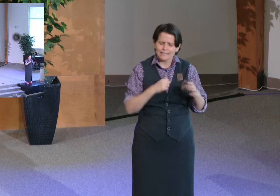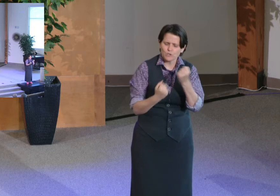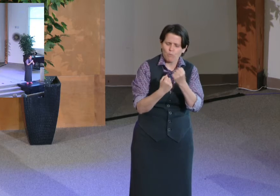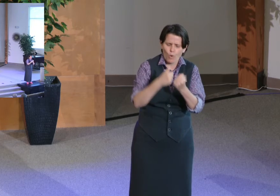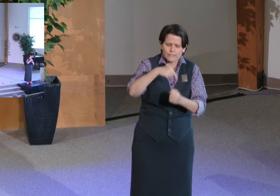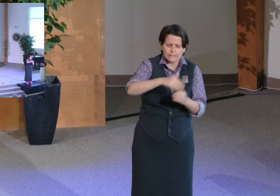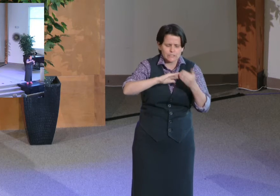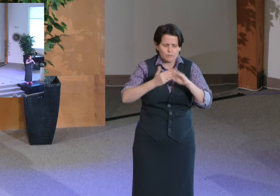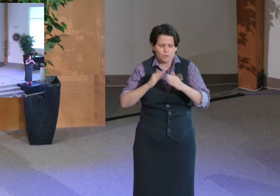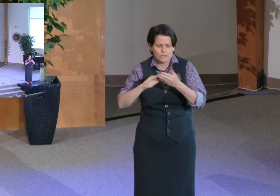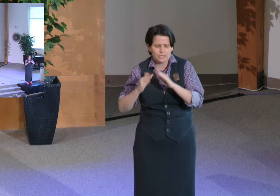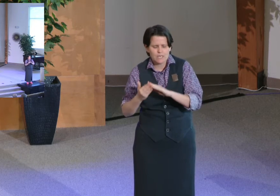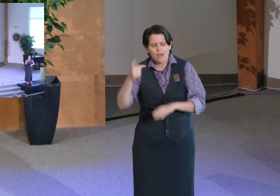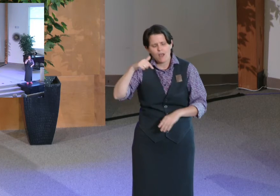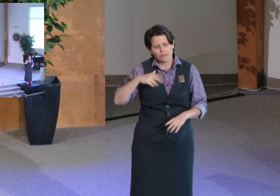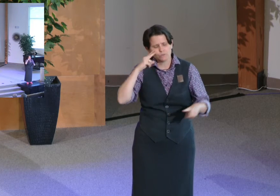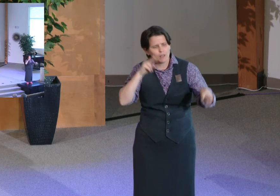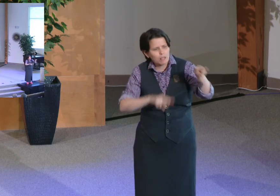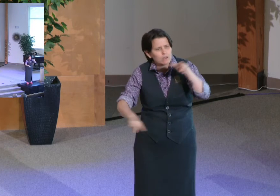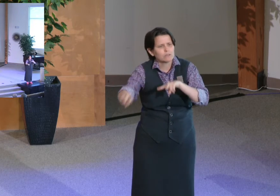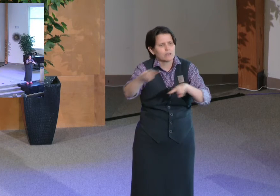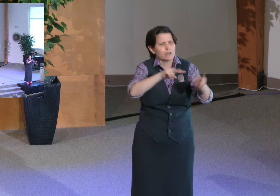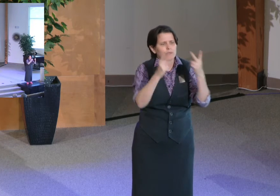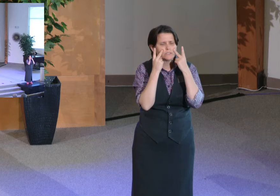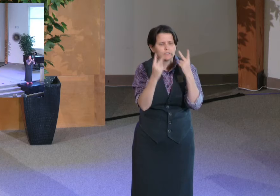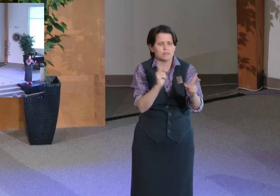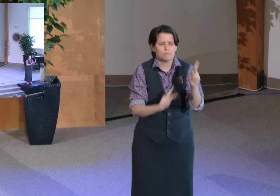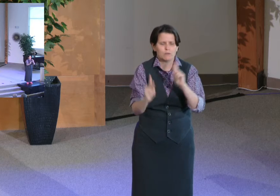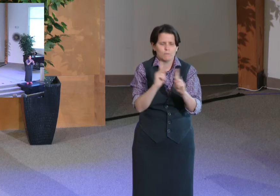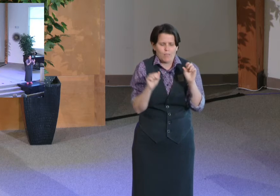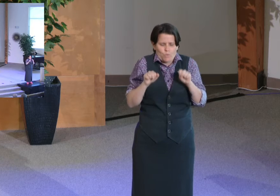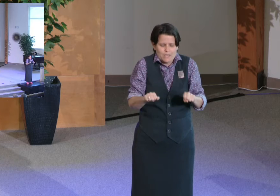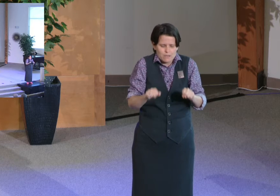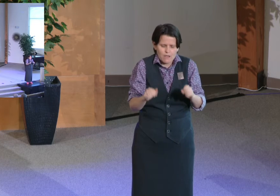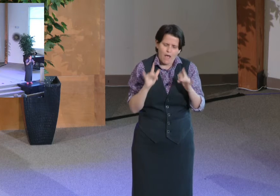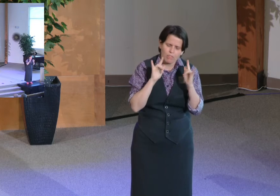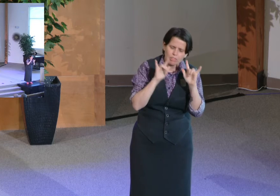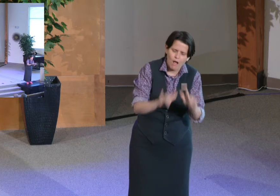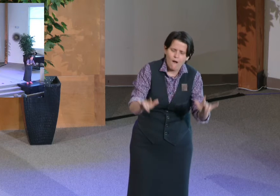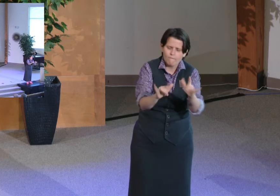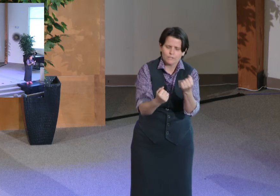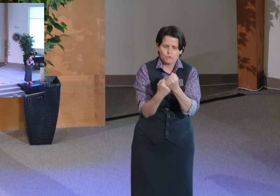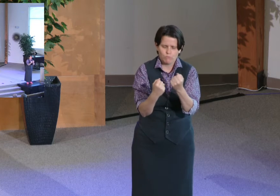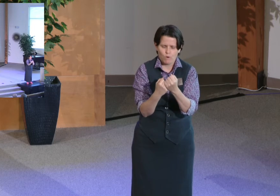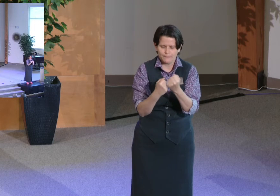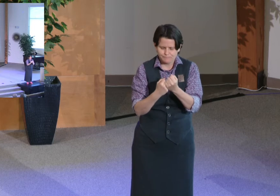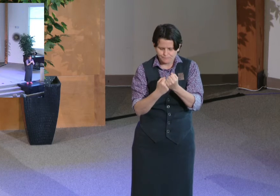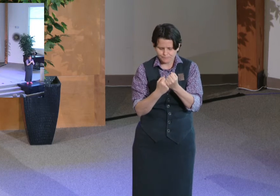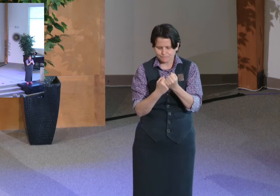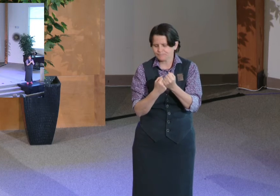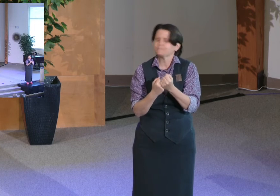we can love and support as well. And so for this, we are truly grateful. Amen.